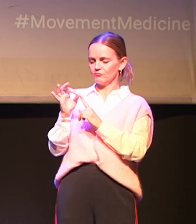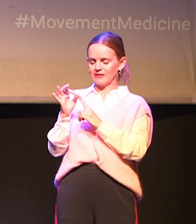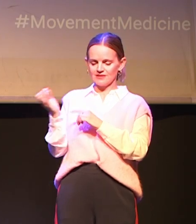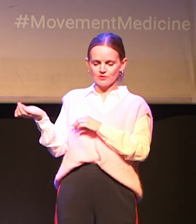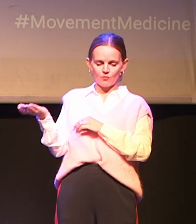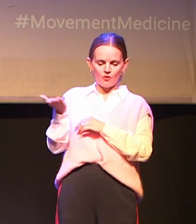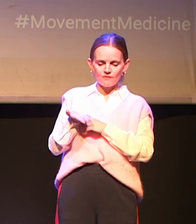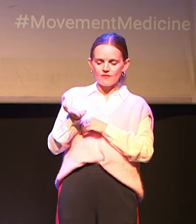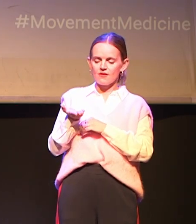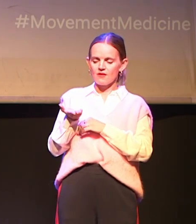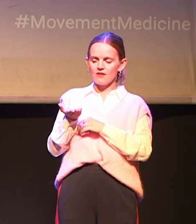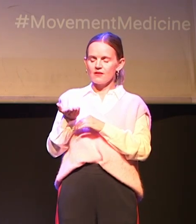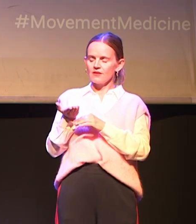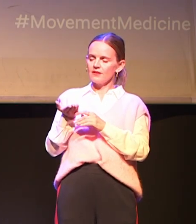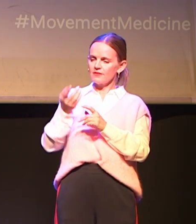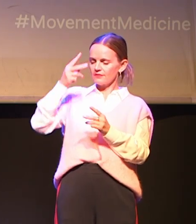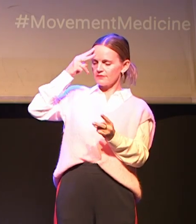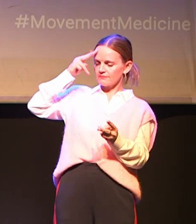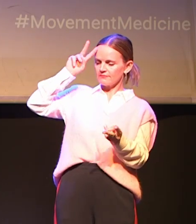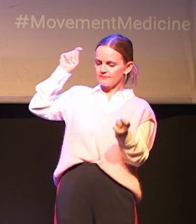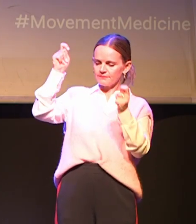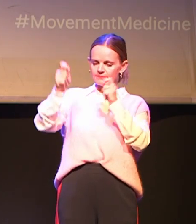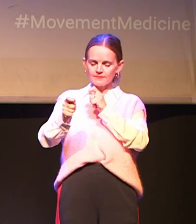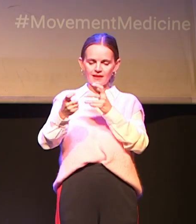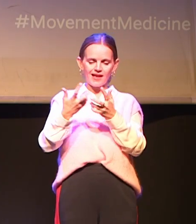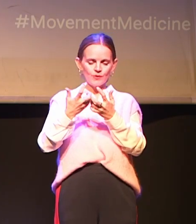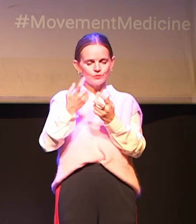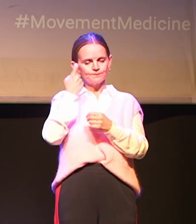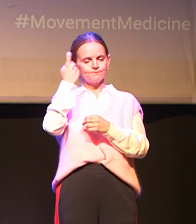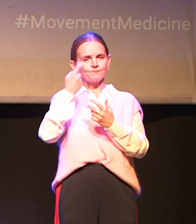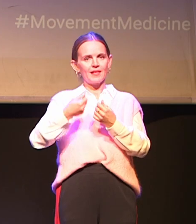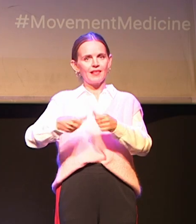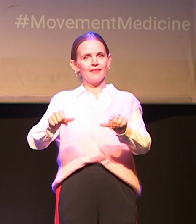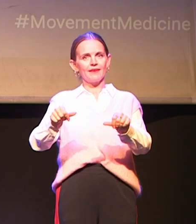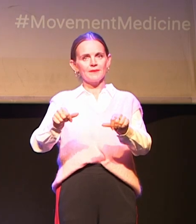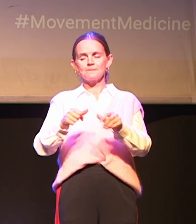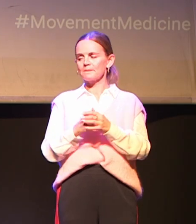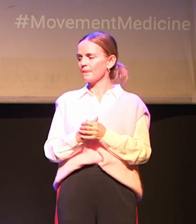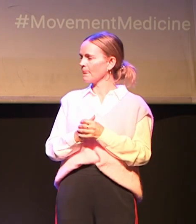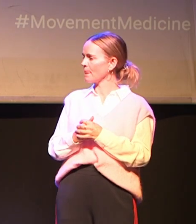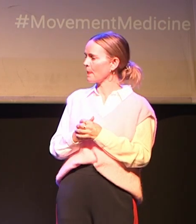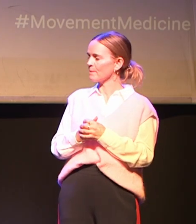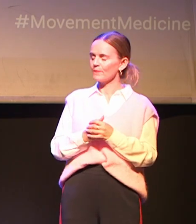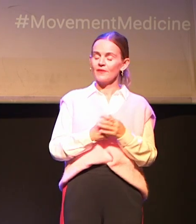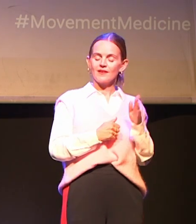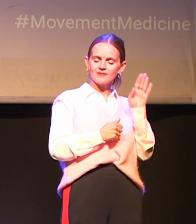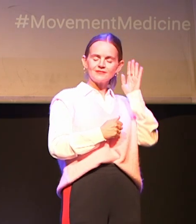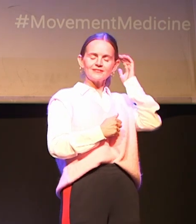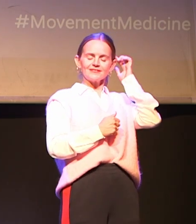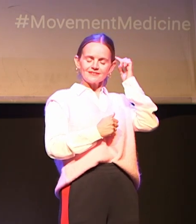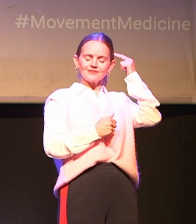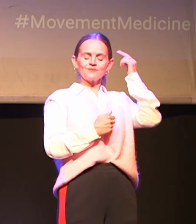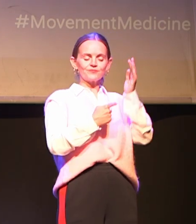this particular reframe into healing. And then I'm like hearing a beloved ancestor, Toni Morrison,